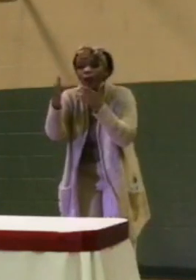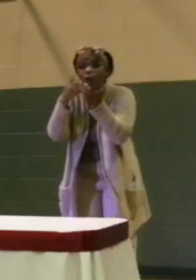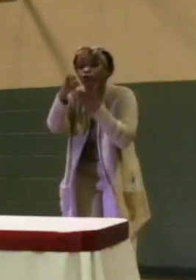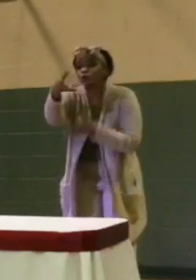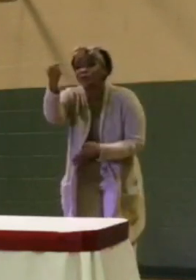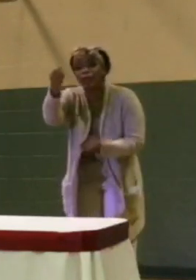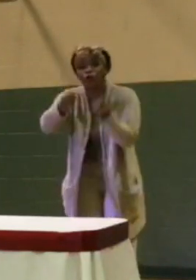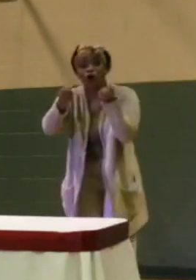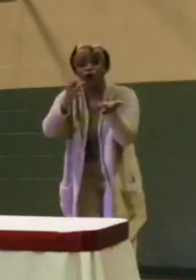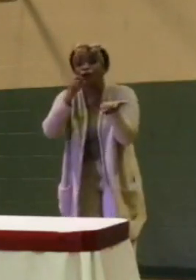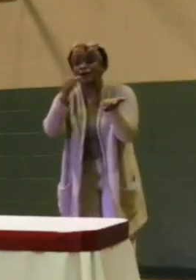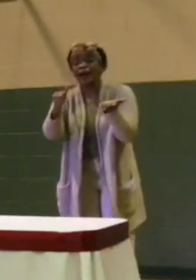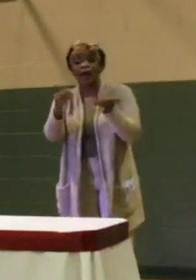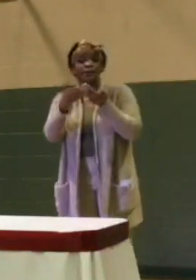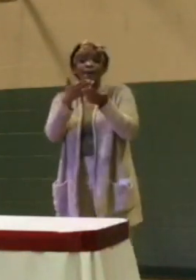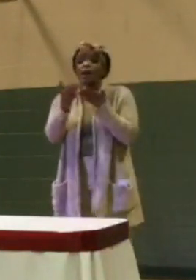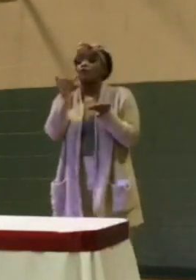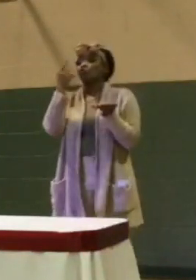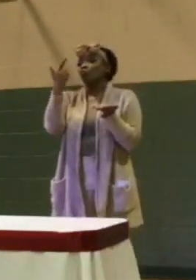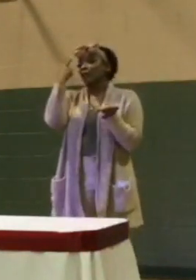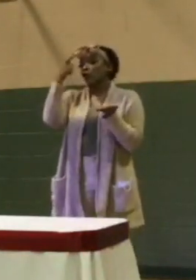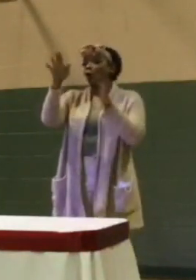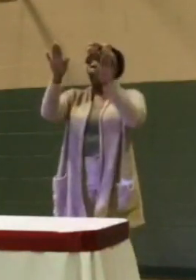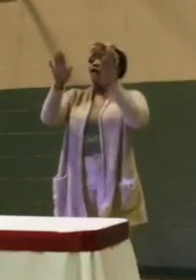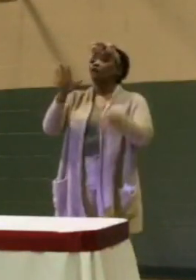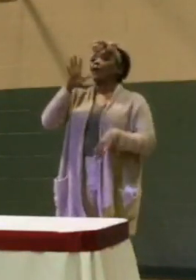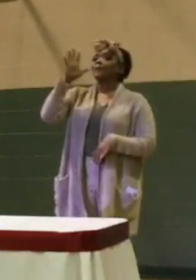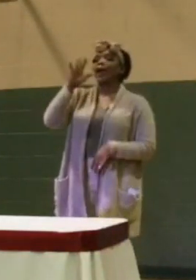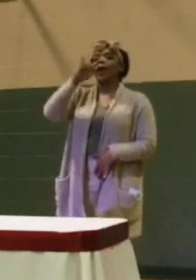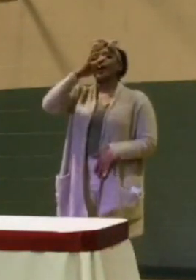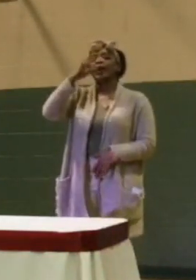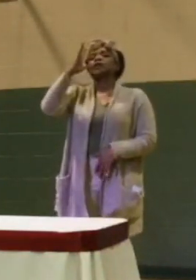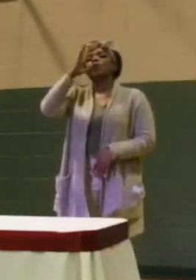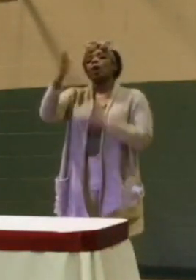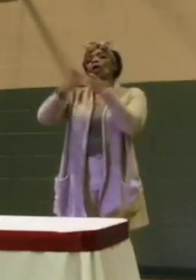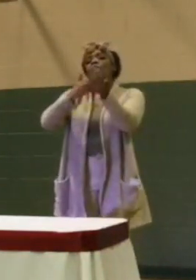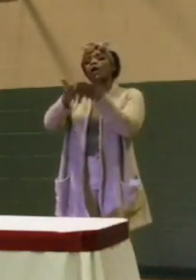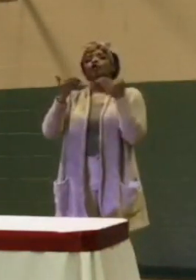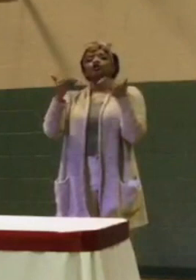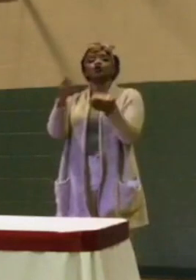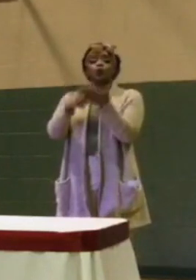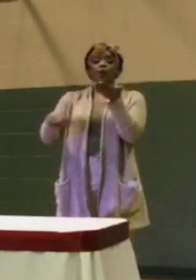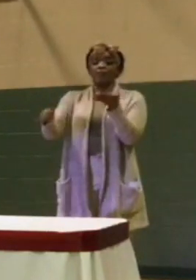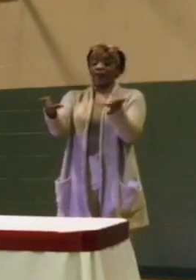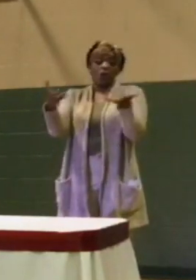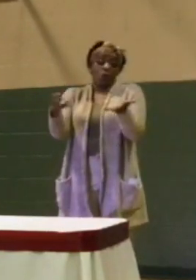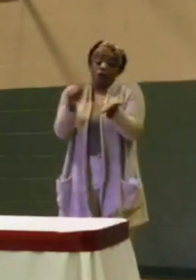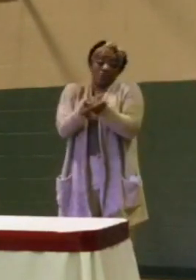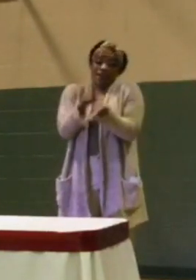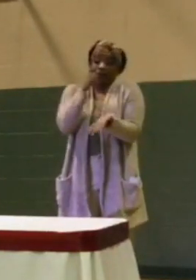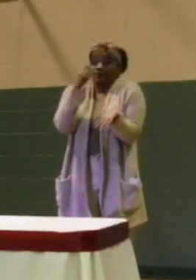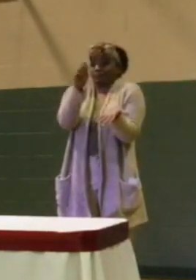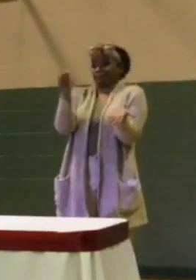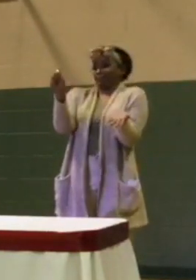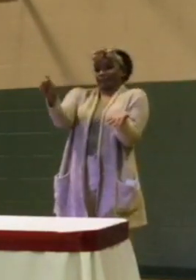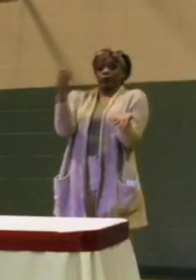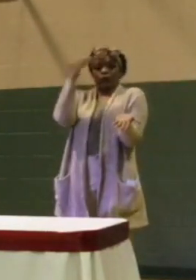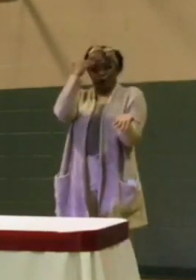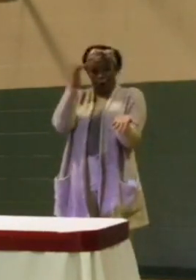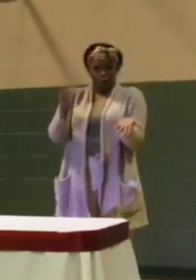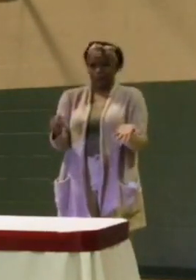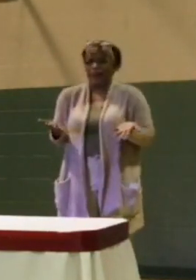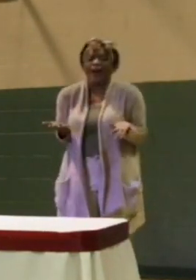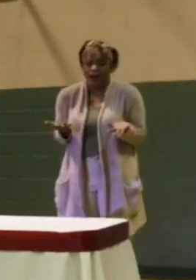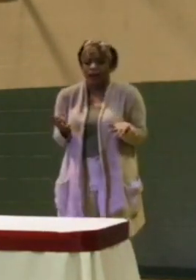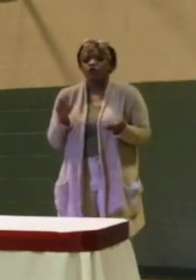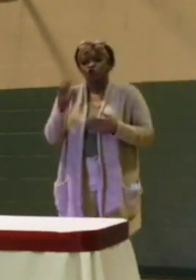matter how good of a parent you think you are or not. Kids are going to do what kids are going to do. I mean, that's at the end of the day. We all know that. So we need to make sure